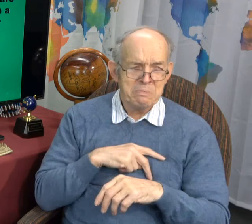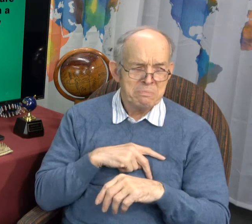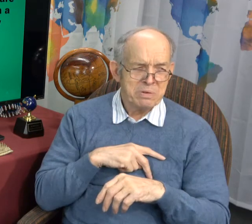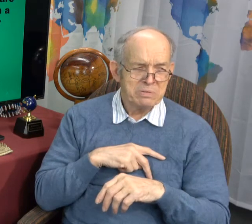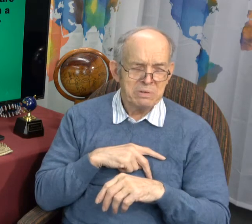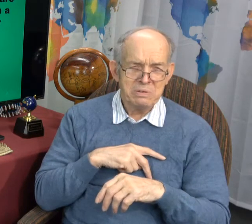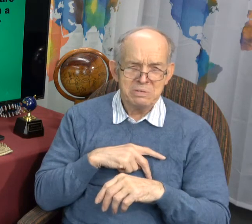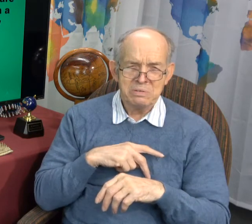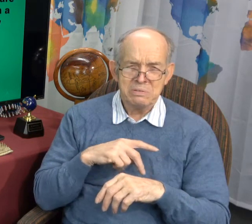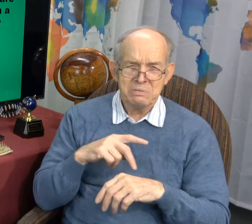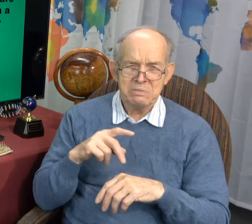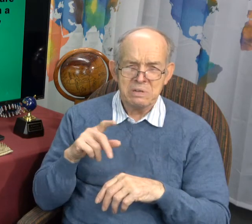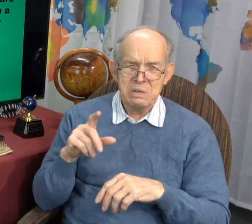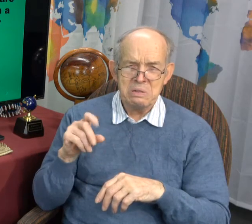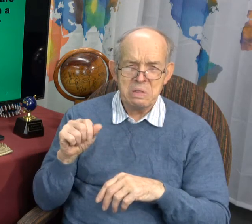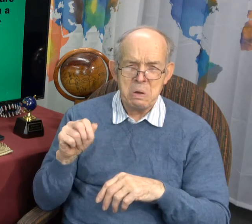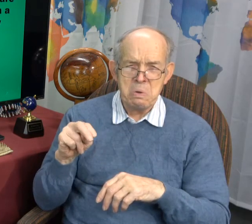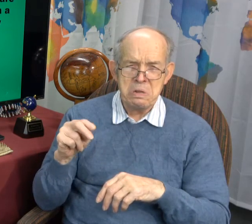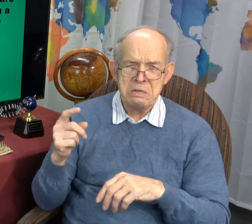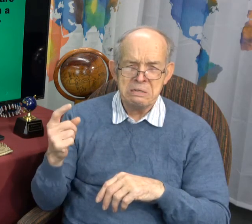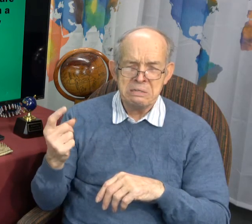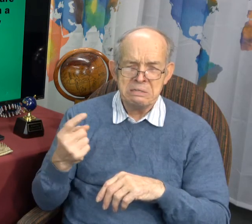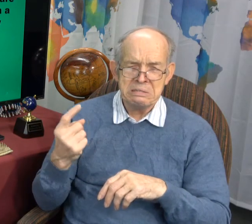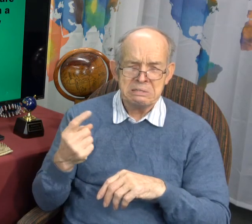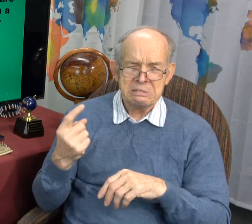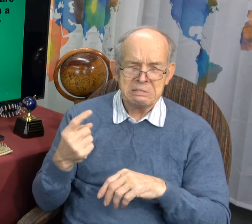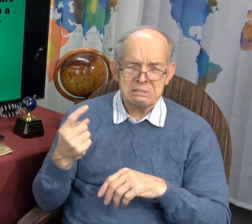For sure, Lord.